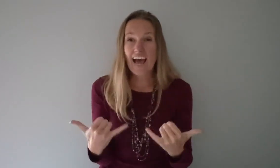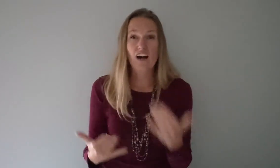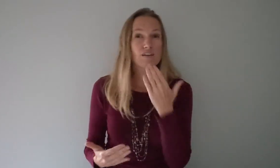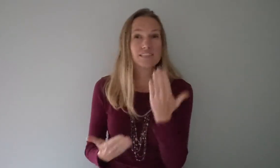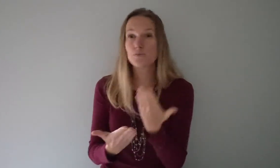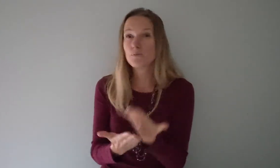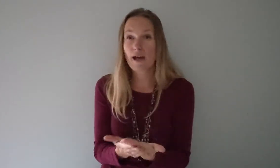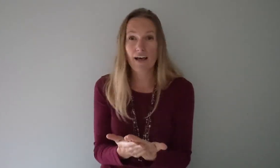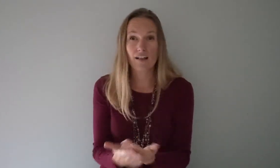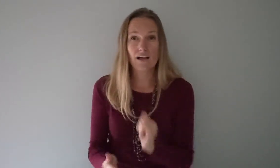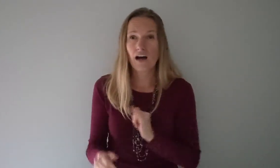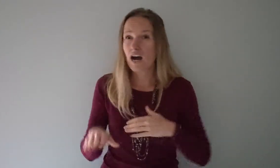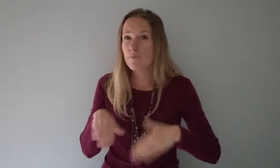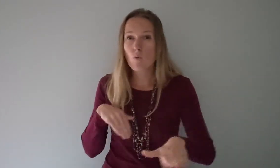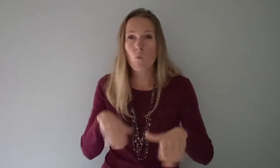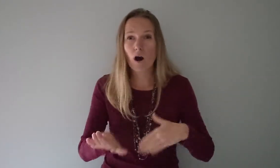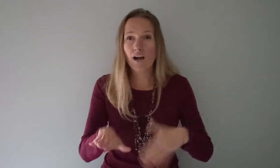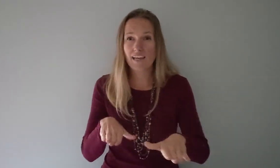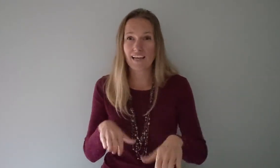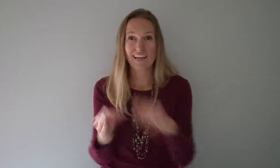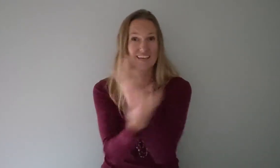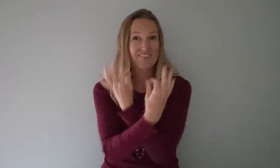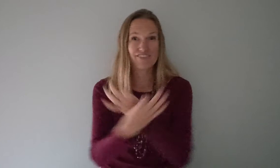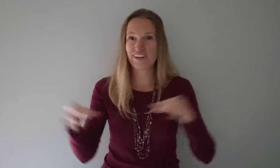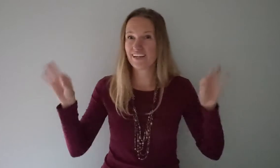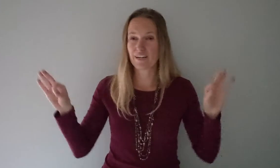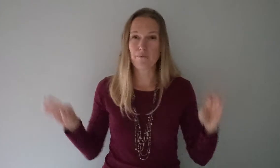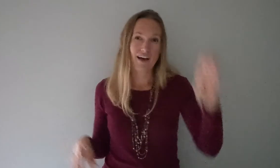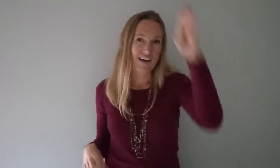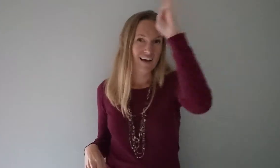Now it's well, I'm walking in freedom.